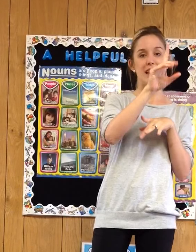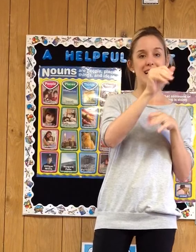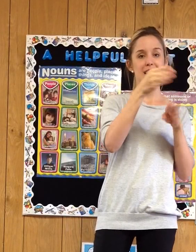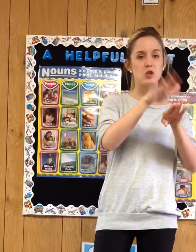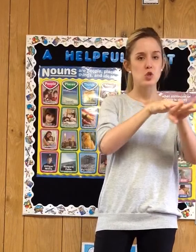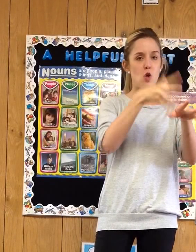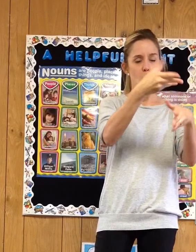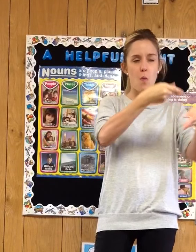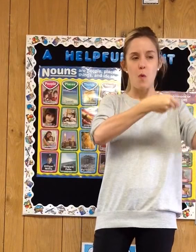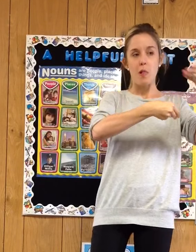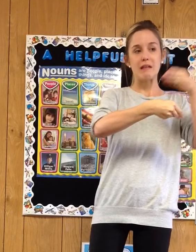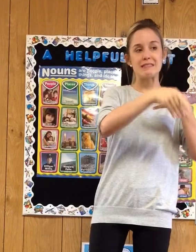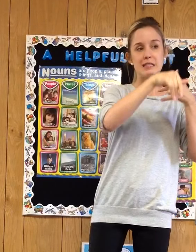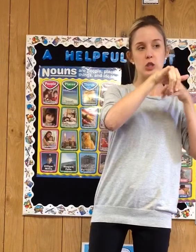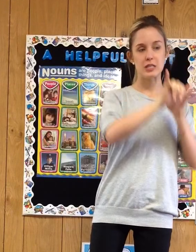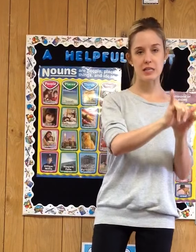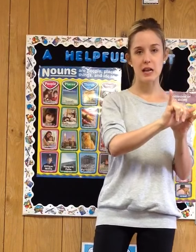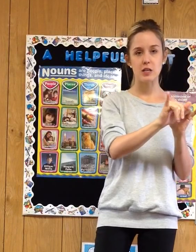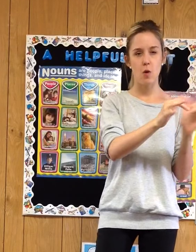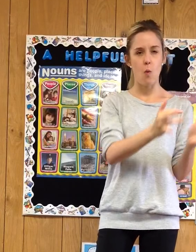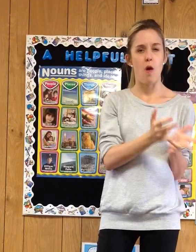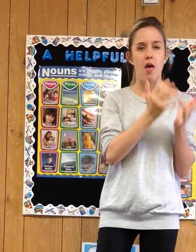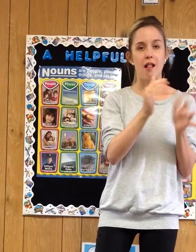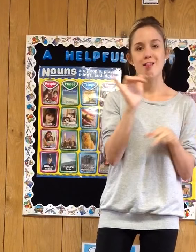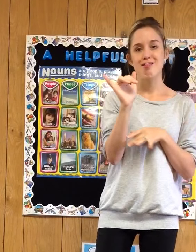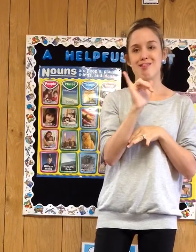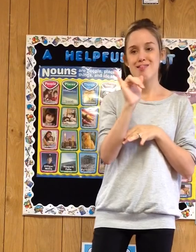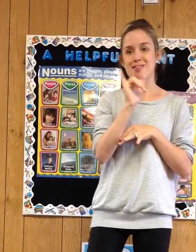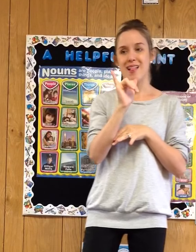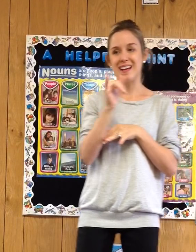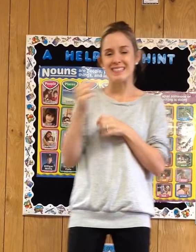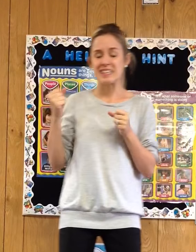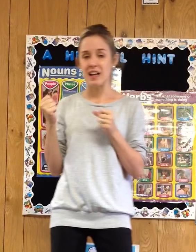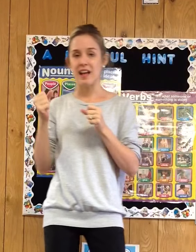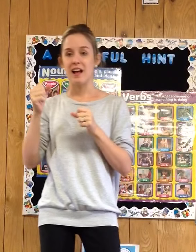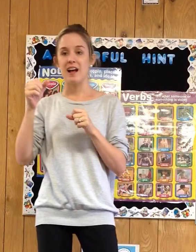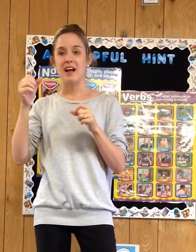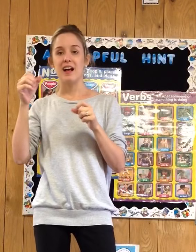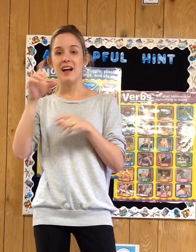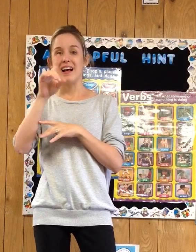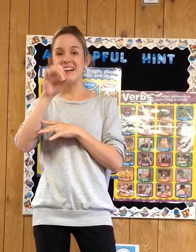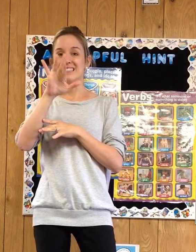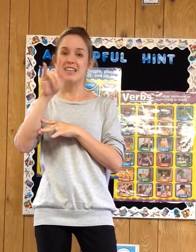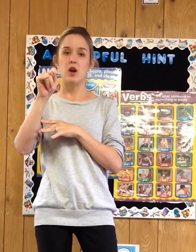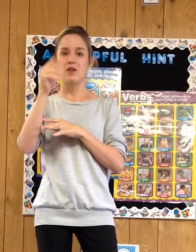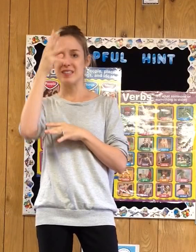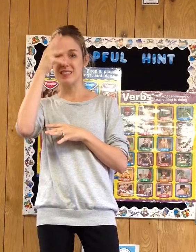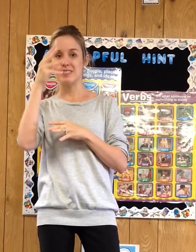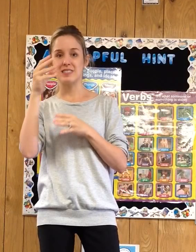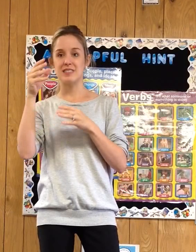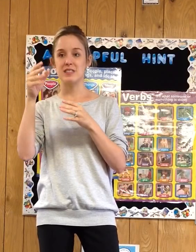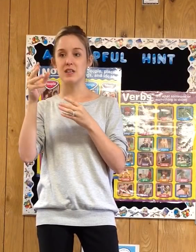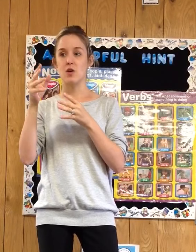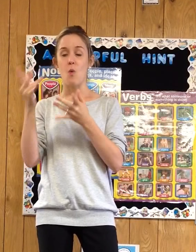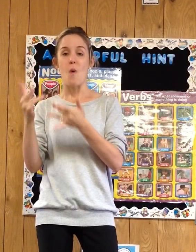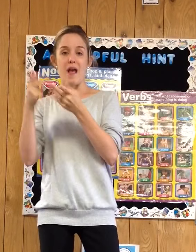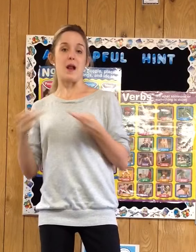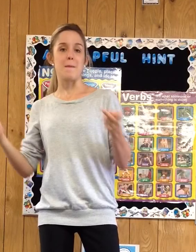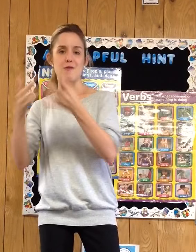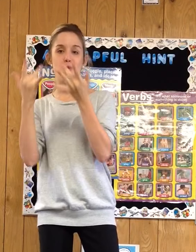just stays there, like a terrorist sleeper cell, waiting for instructions. And what's interesting